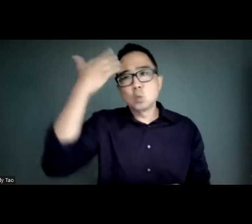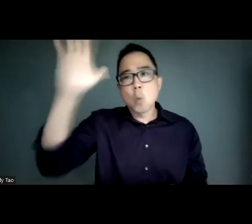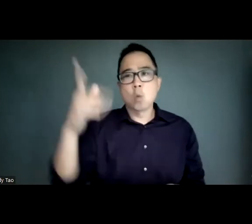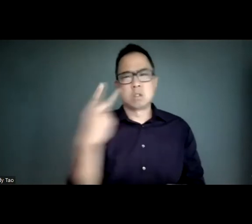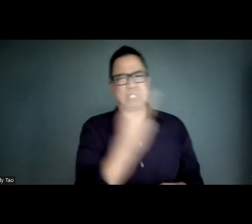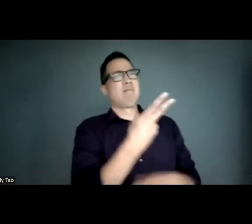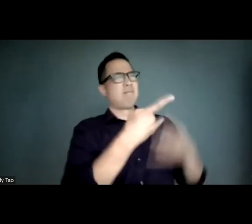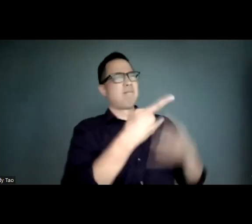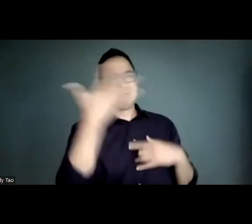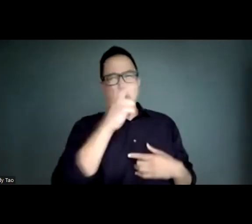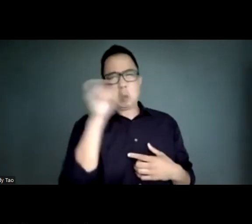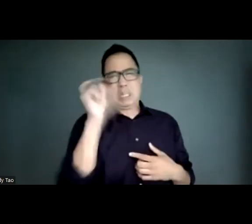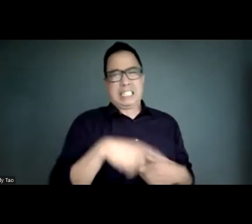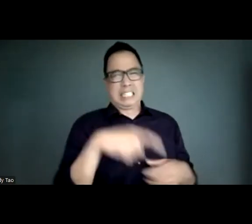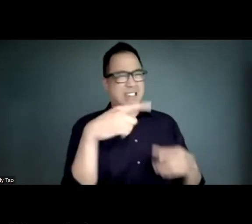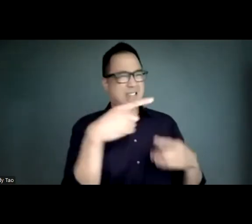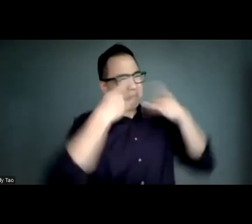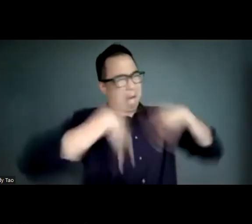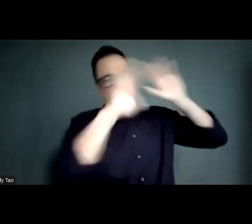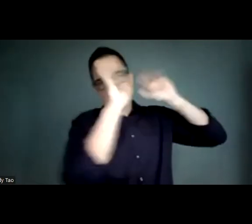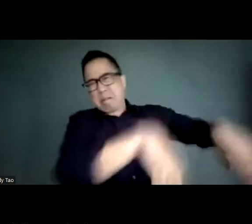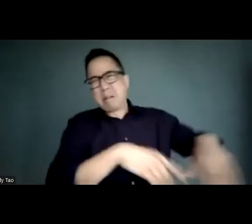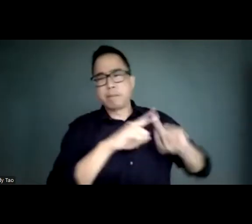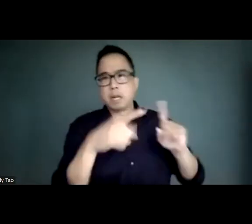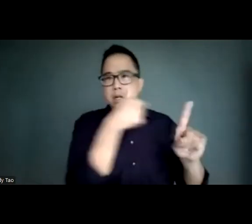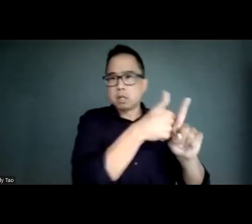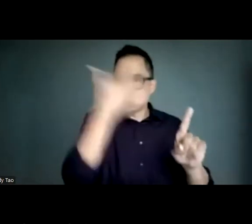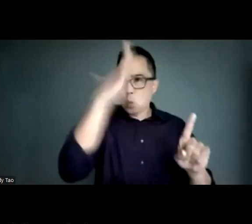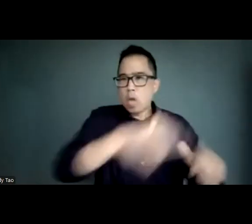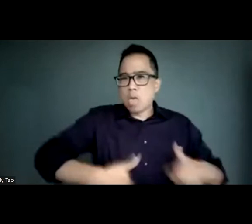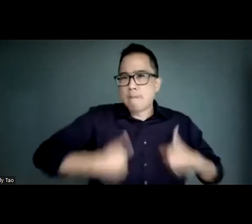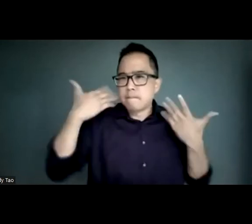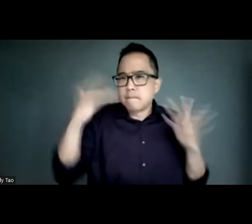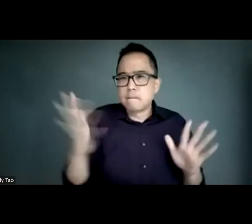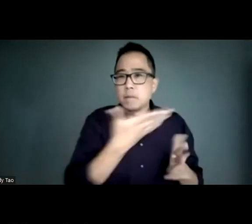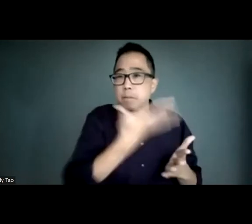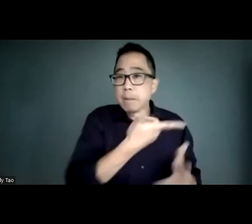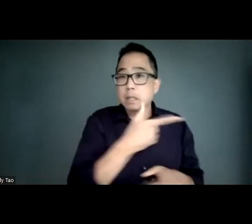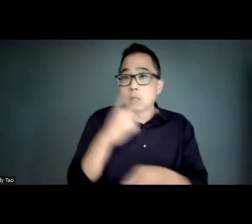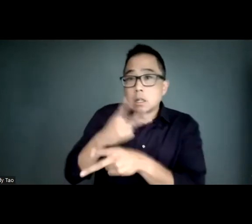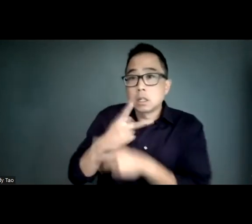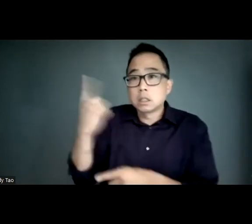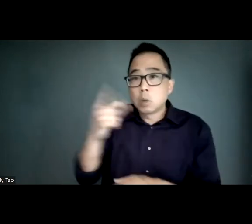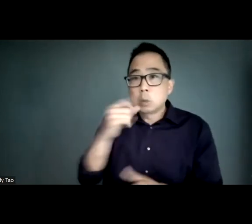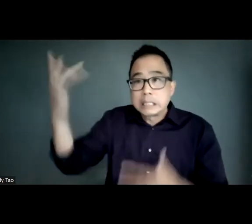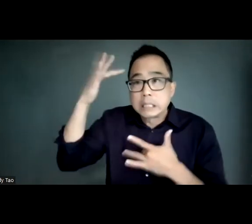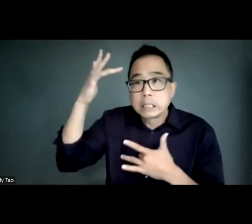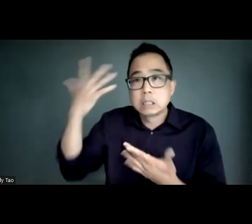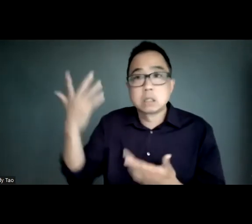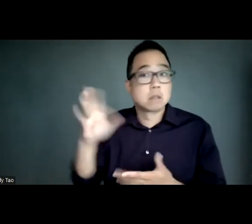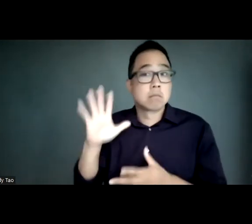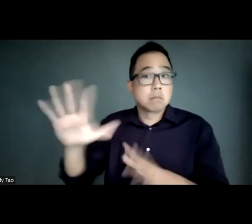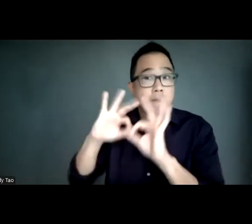Many of you have already mentioned being cautious. You know, I think a lot of people see people, others wearing masks, and you don't know their